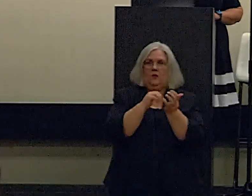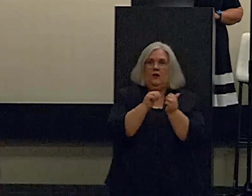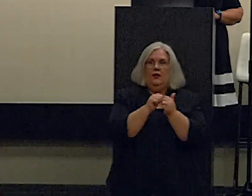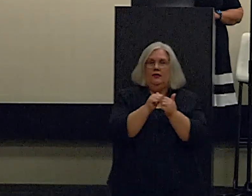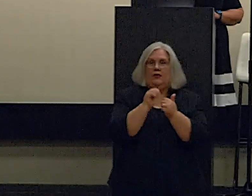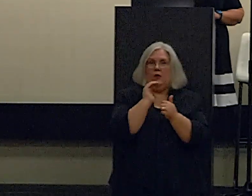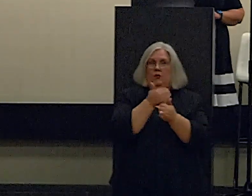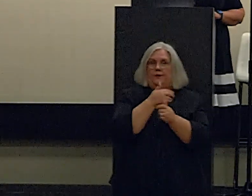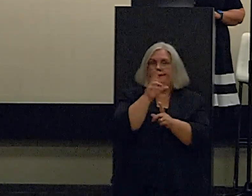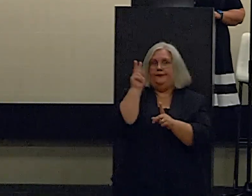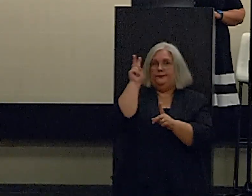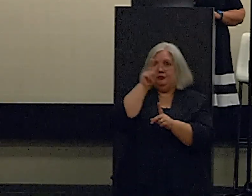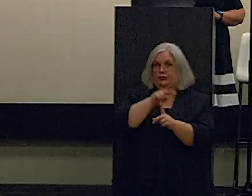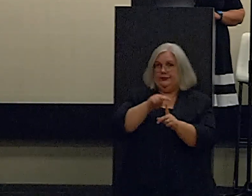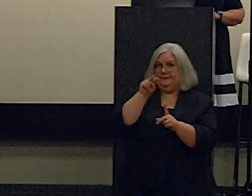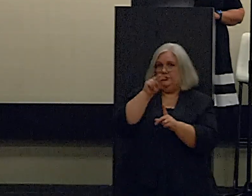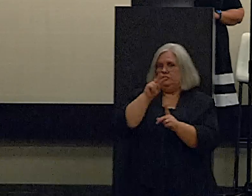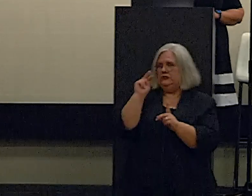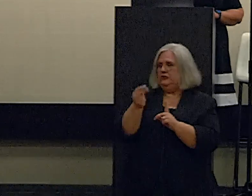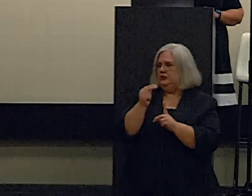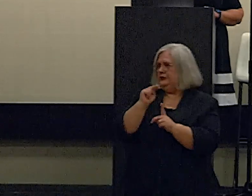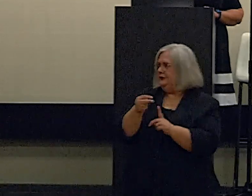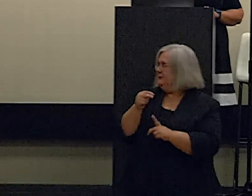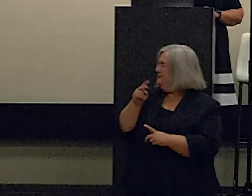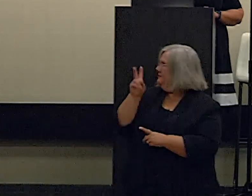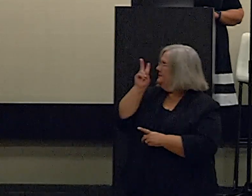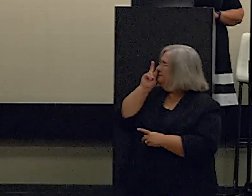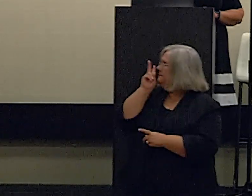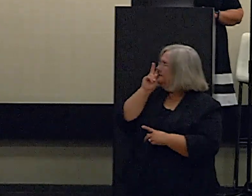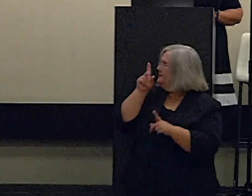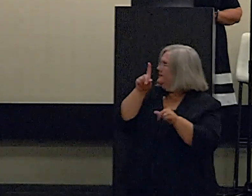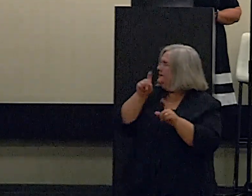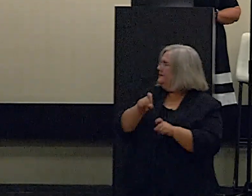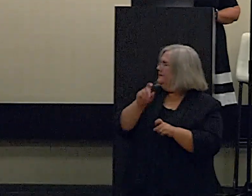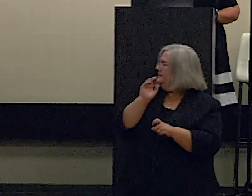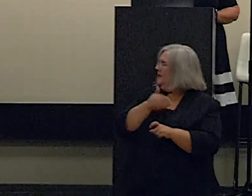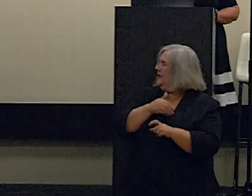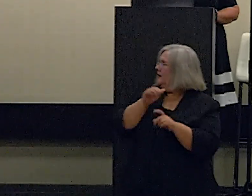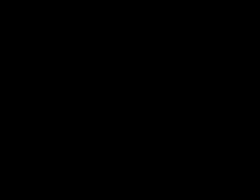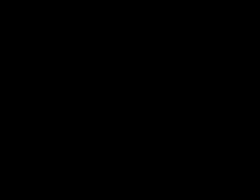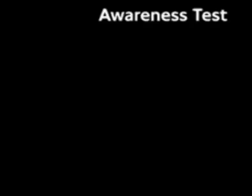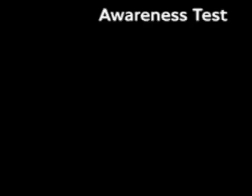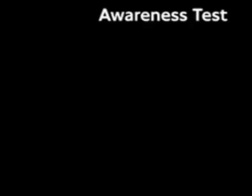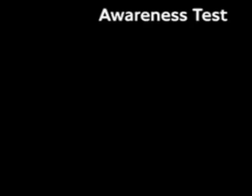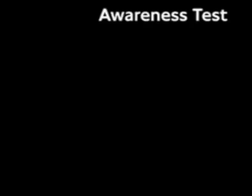our perception making process. We're going to test our selection ability.